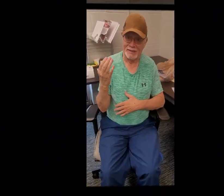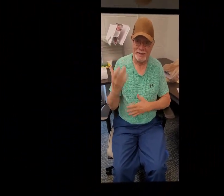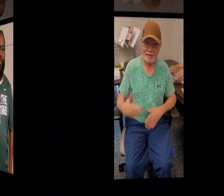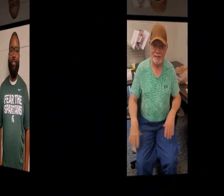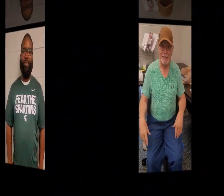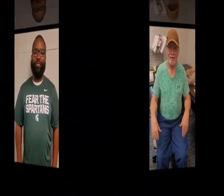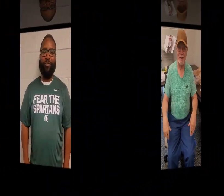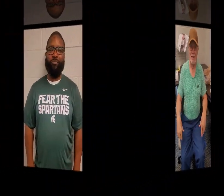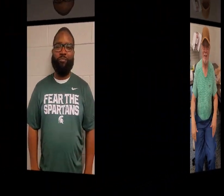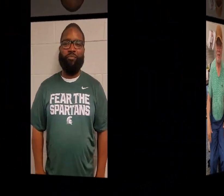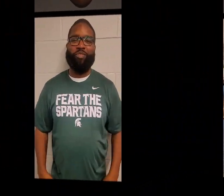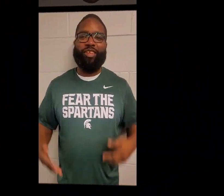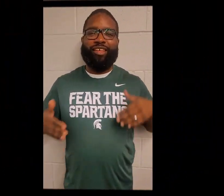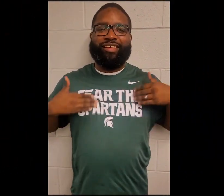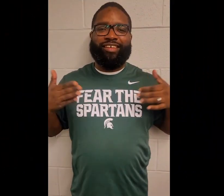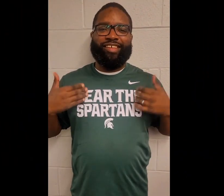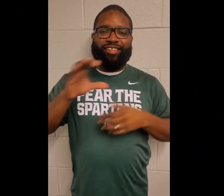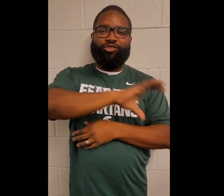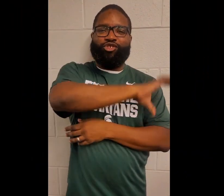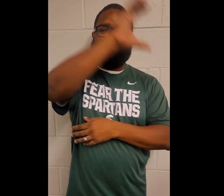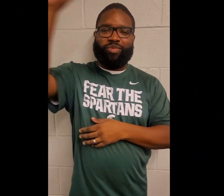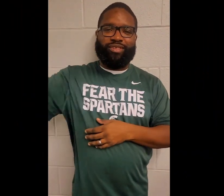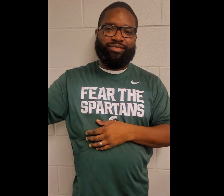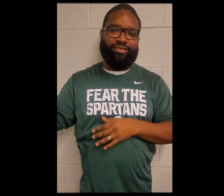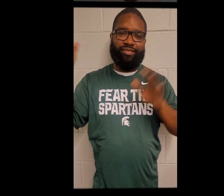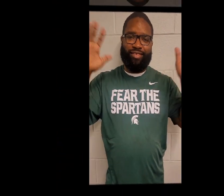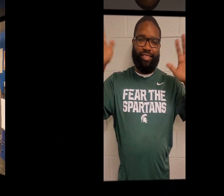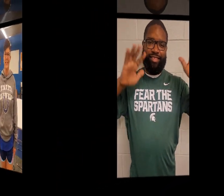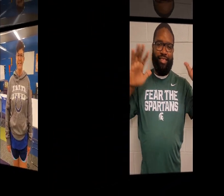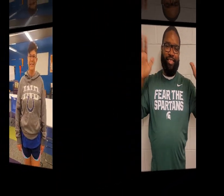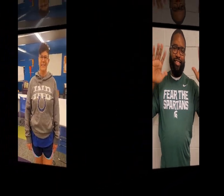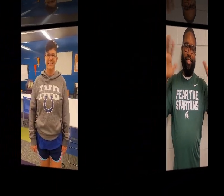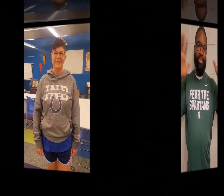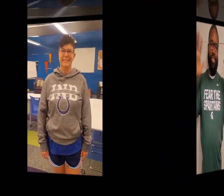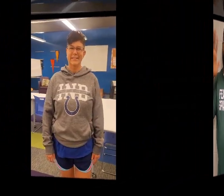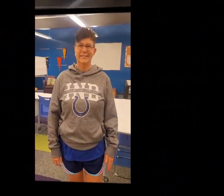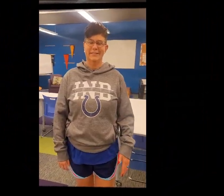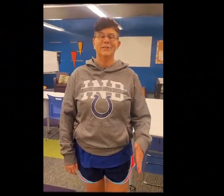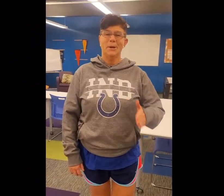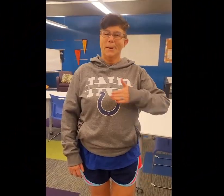until we get some. So bring some out here. We wish you a Merry Christmas.